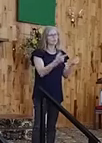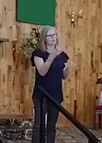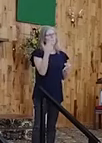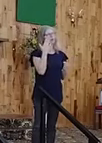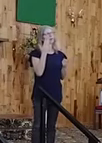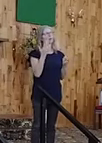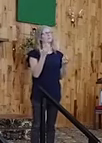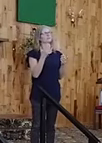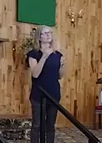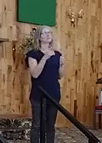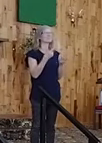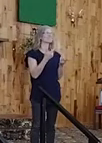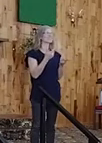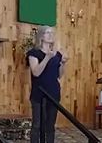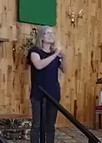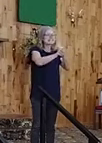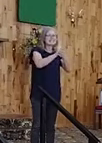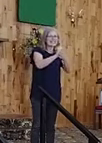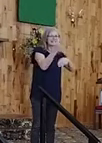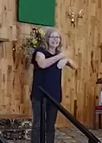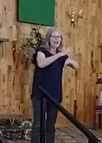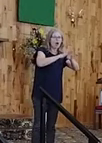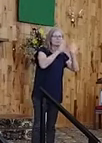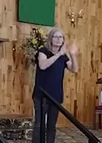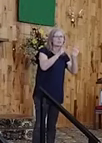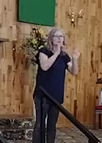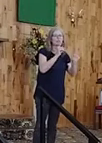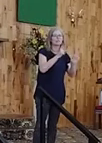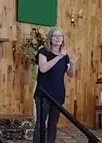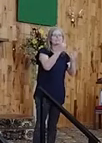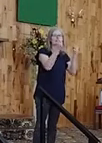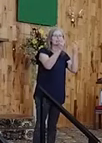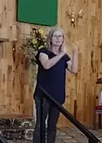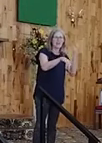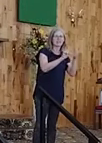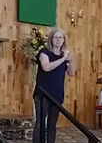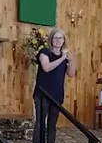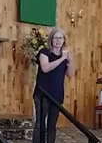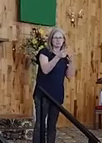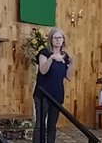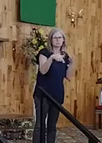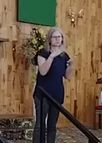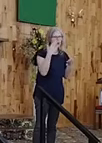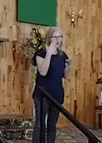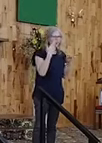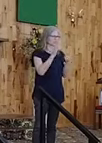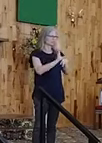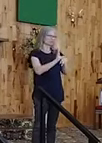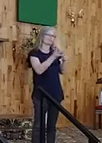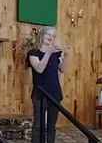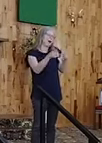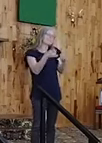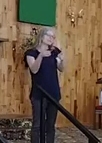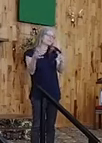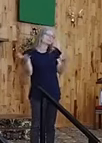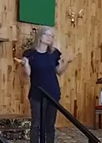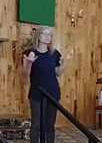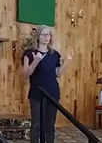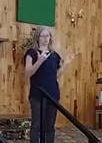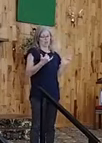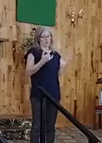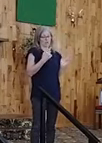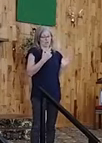saint's day is on a Sunday, we don't really celebrate that saint. You know that. That's in the church that happens. And today is